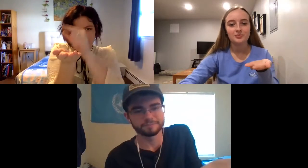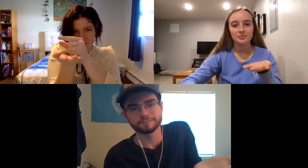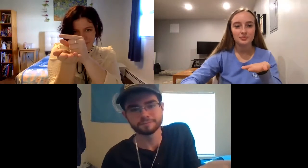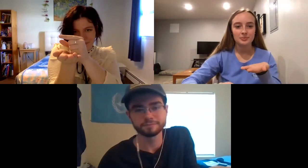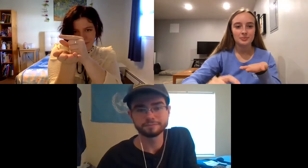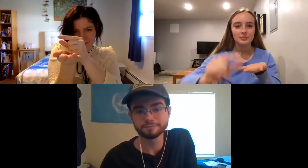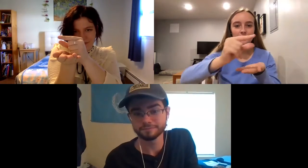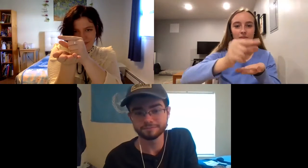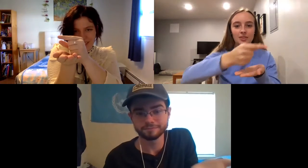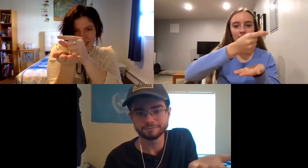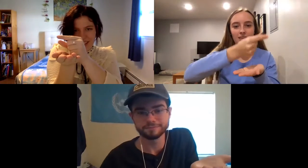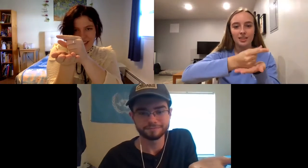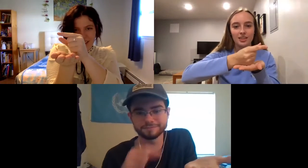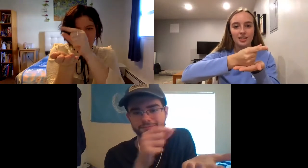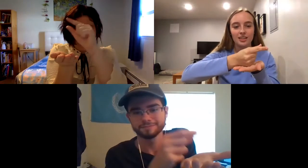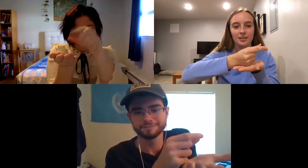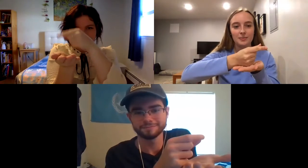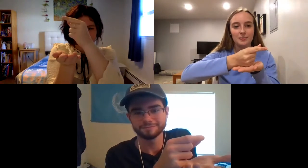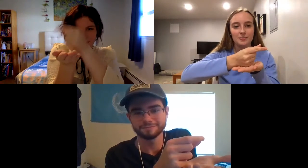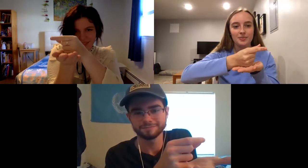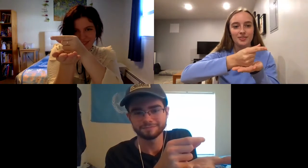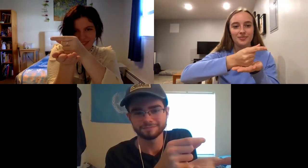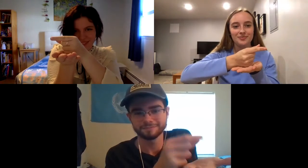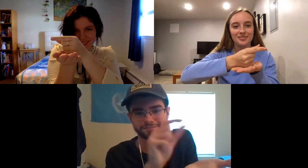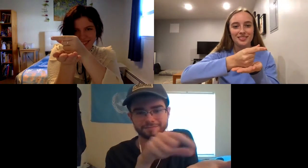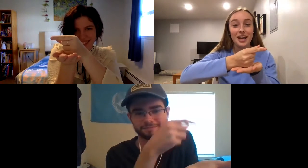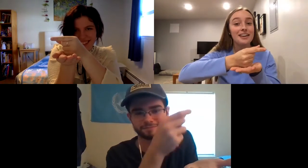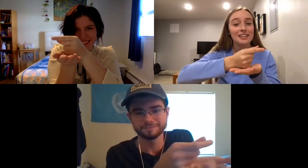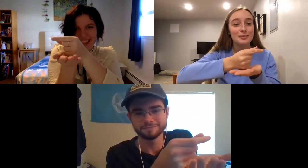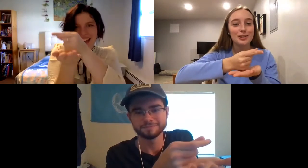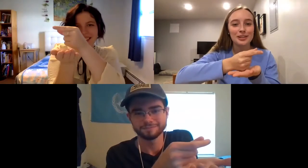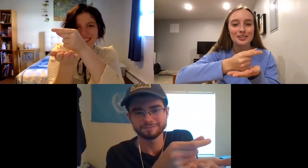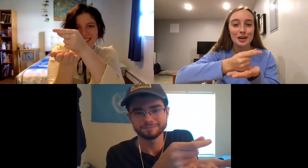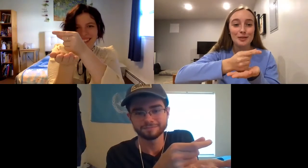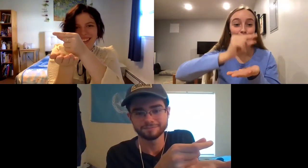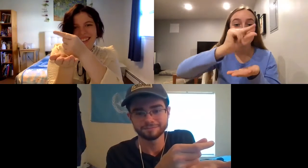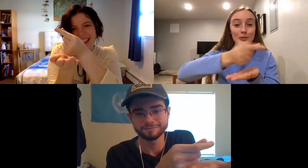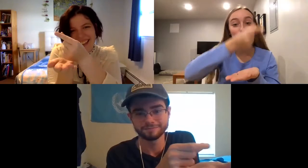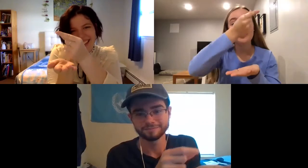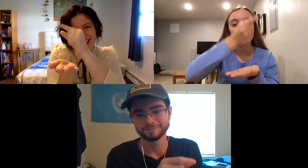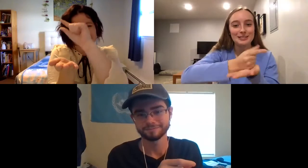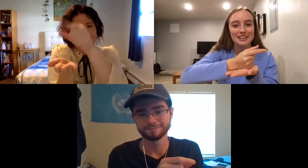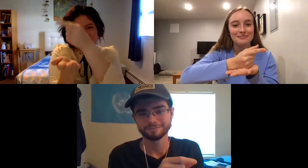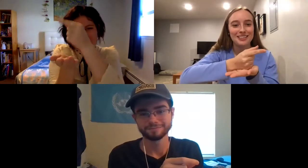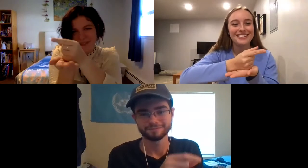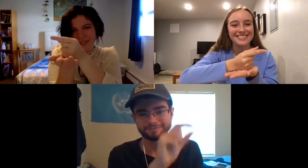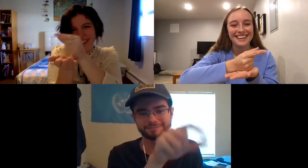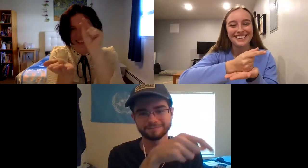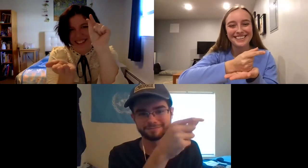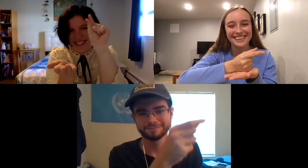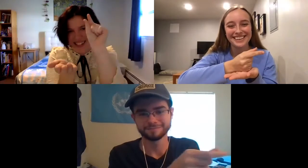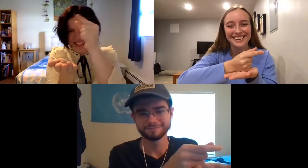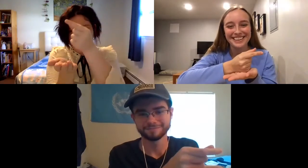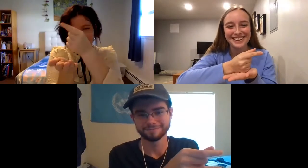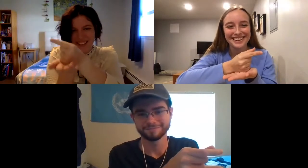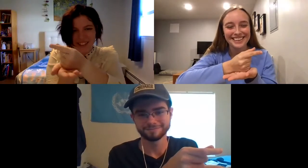a little. Yeah. That's the best way to describe it. A little swoop. A little swoop. Yeah.